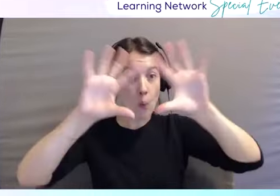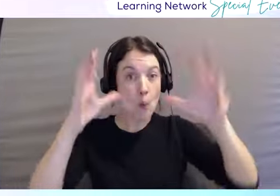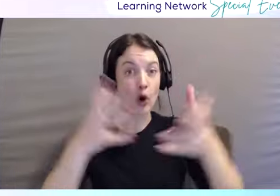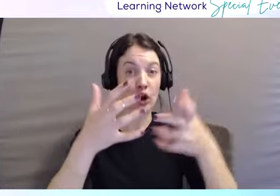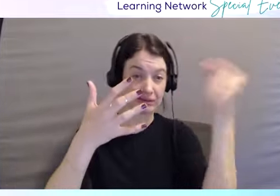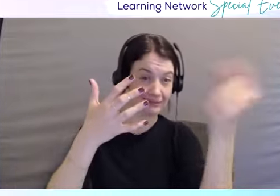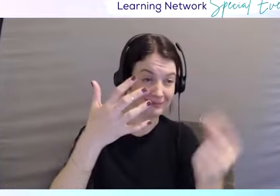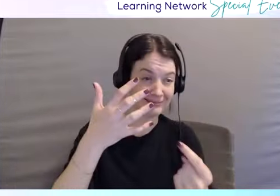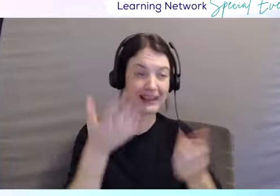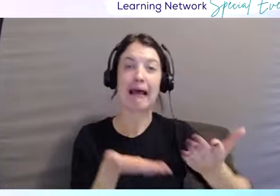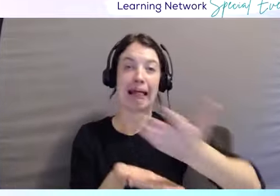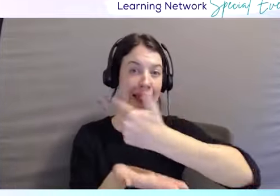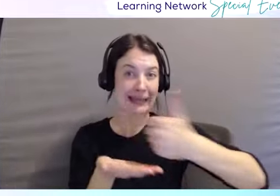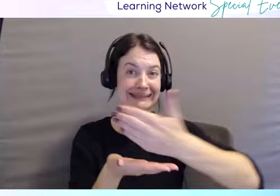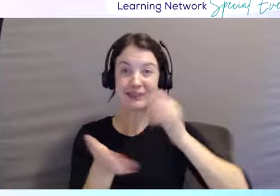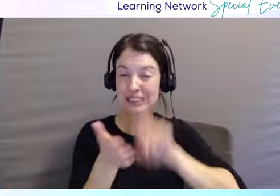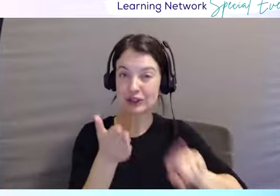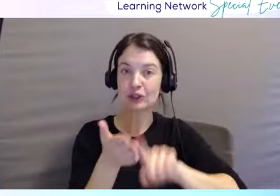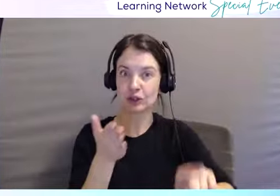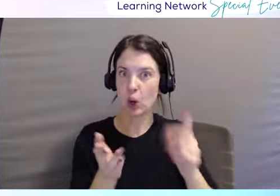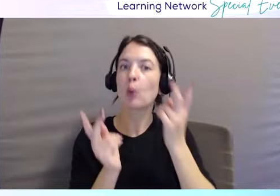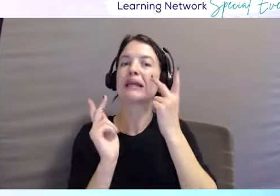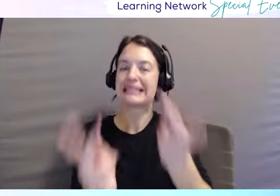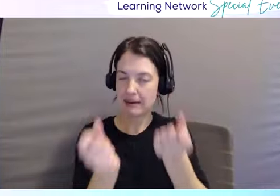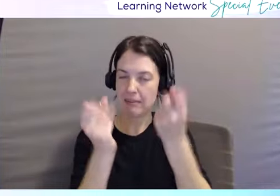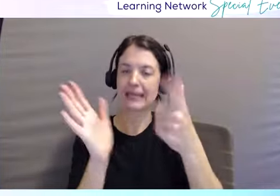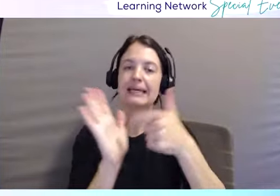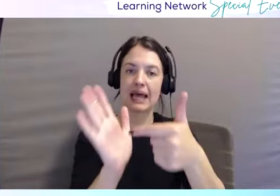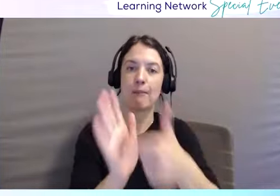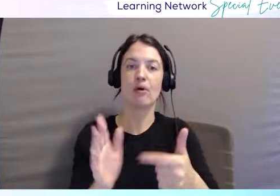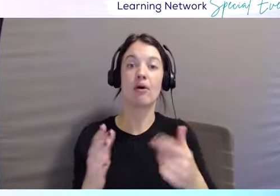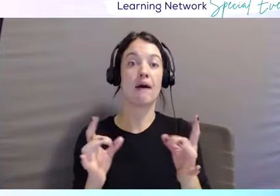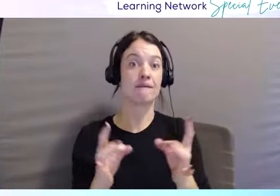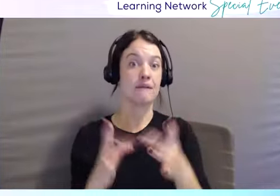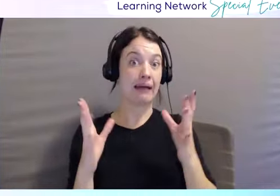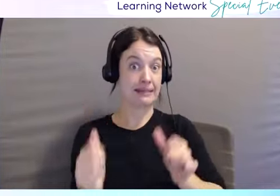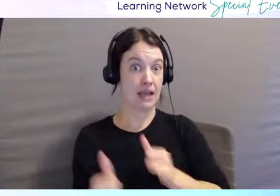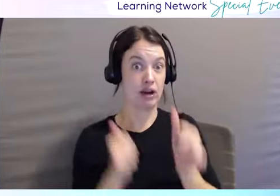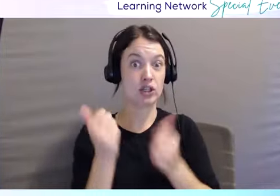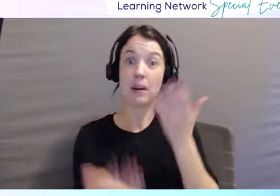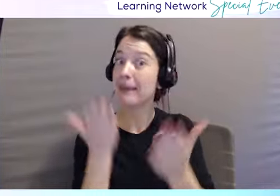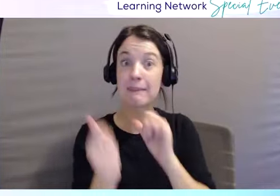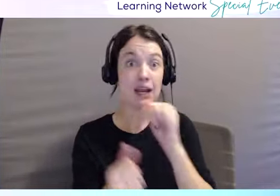with a lot of examples where violence and aggression is not necessarily the result of alcohol use.